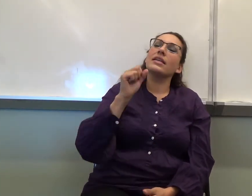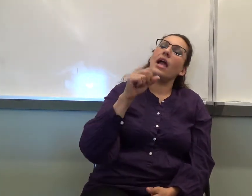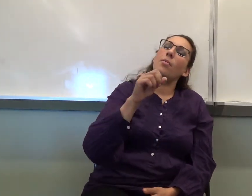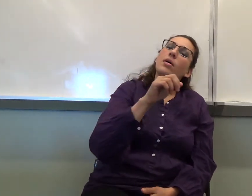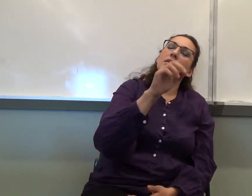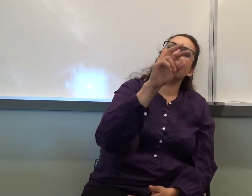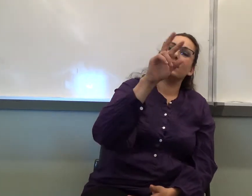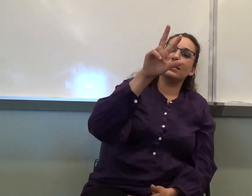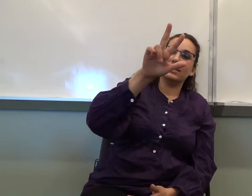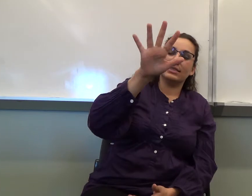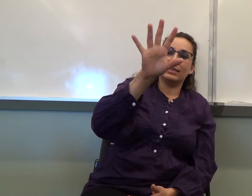to take